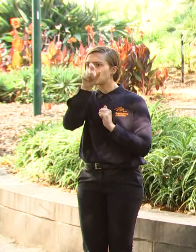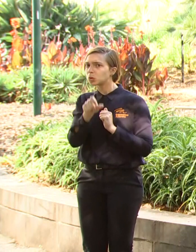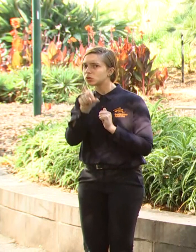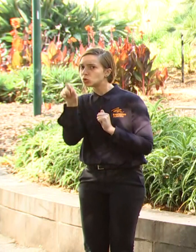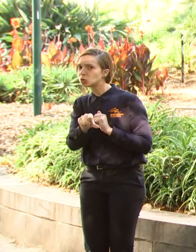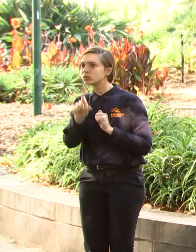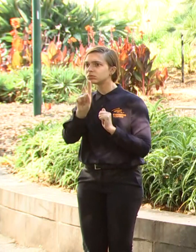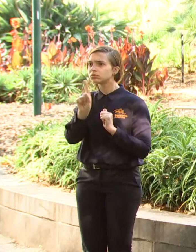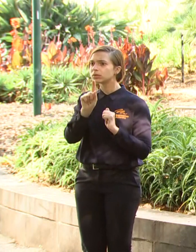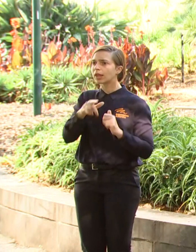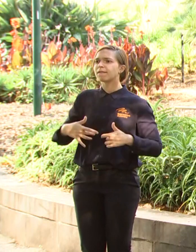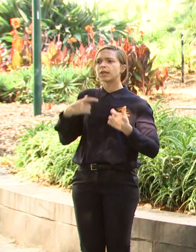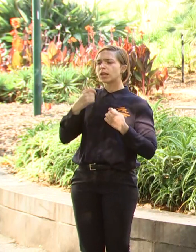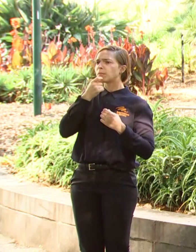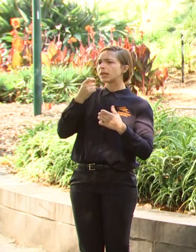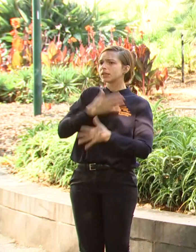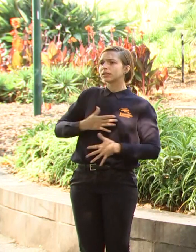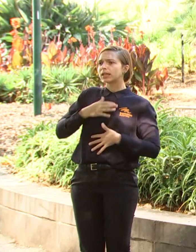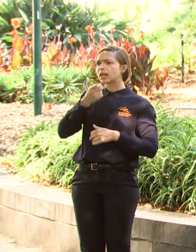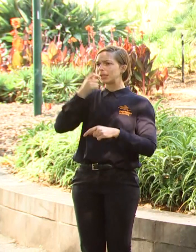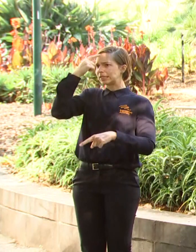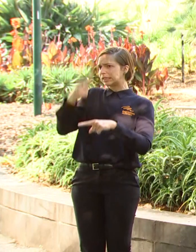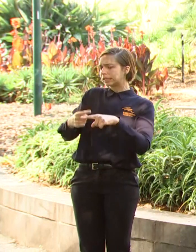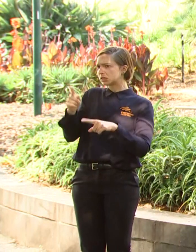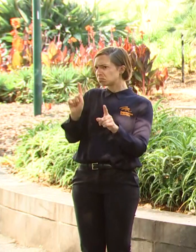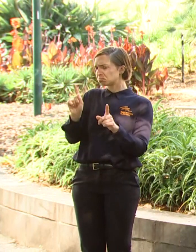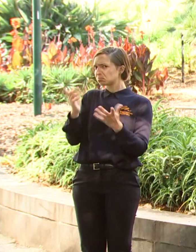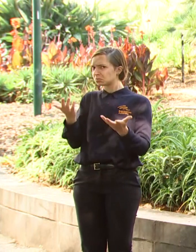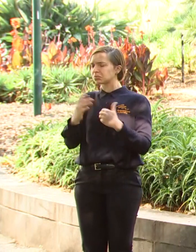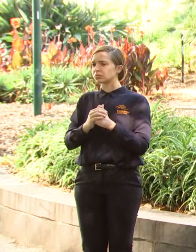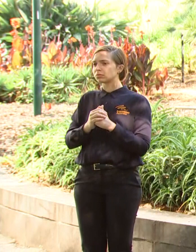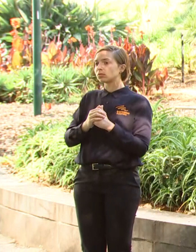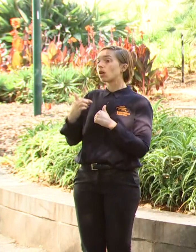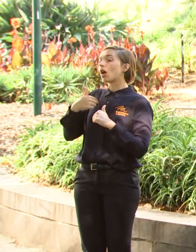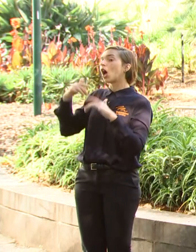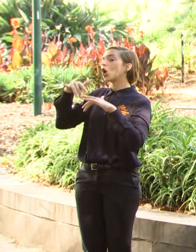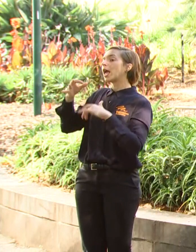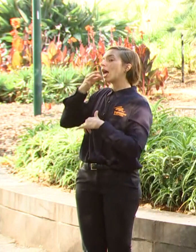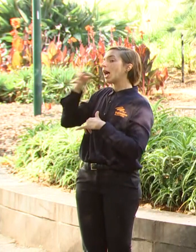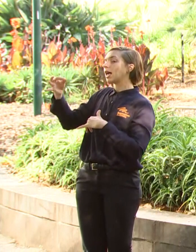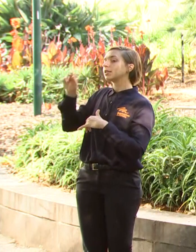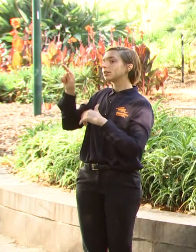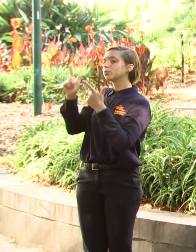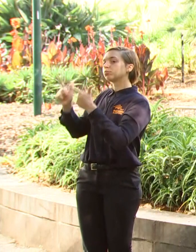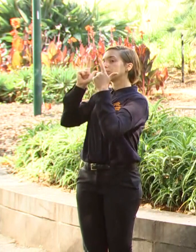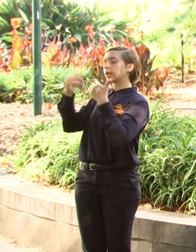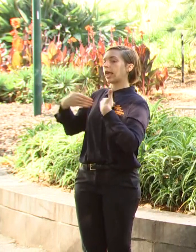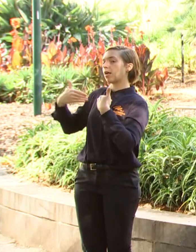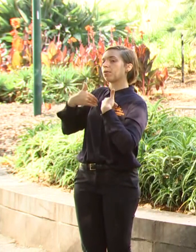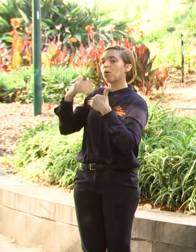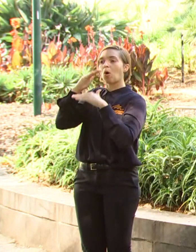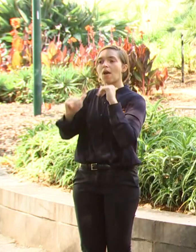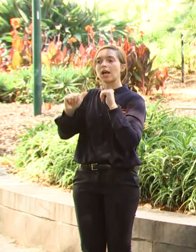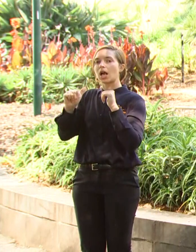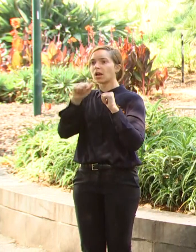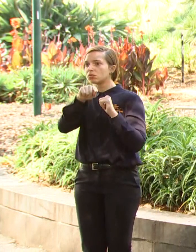of deduction there, but let's not impede on the privacy of that person. But I'm more than happy to follow it up for you. We committed to do that yesterday, and we didn't